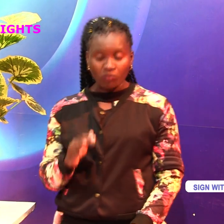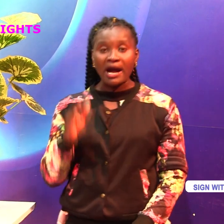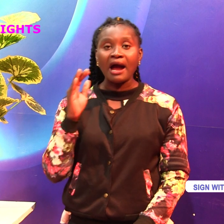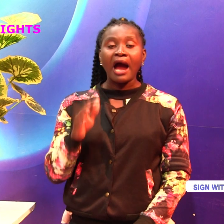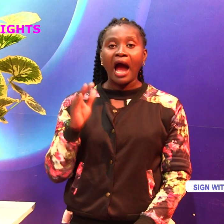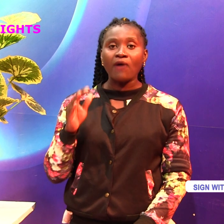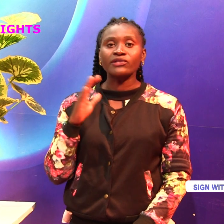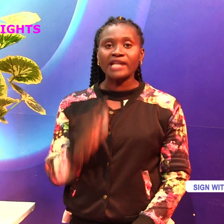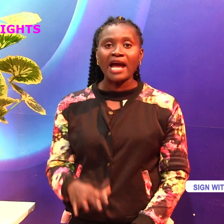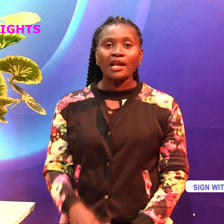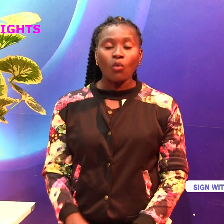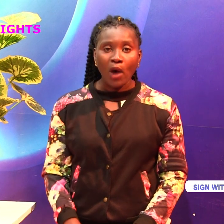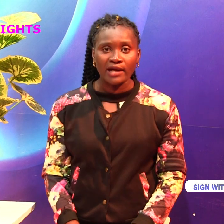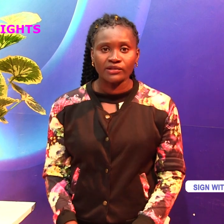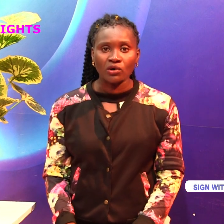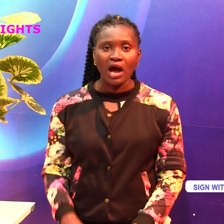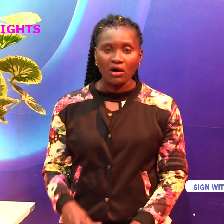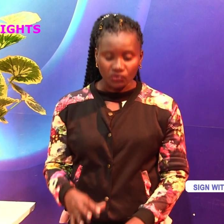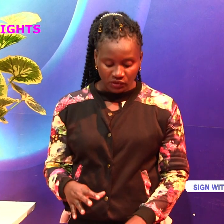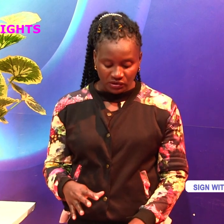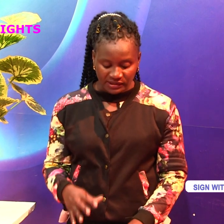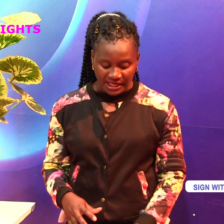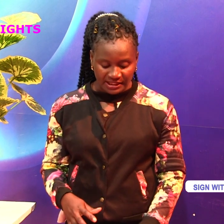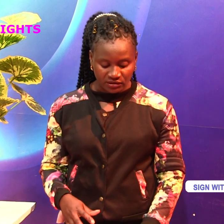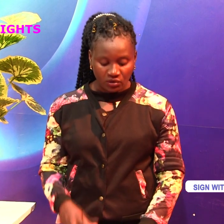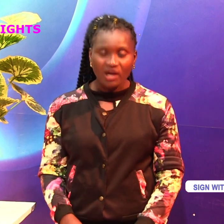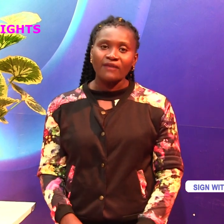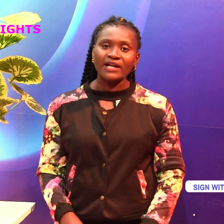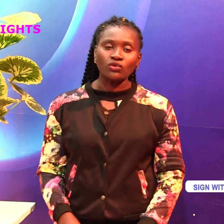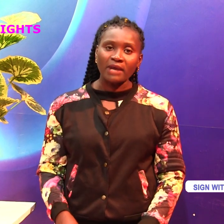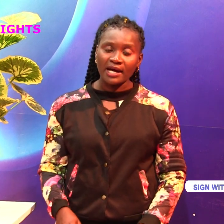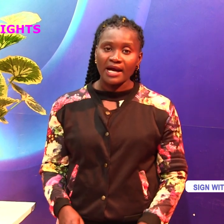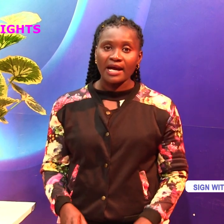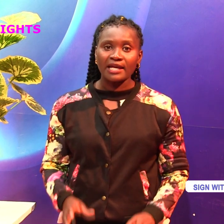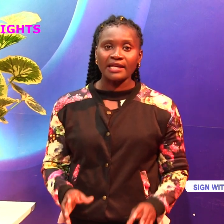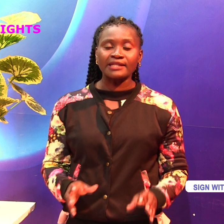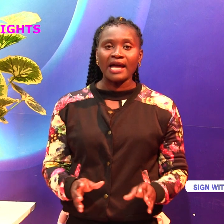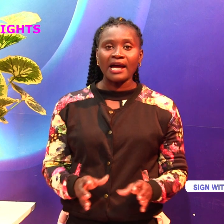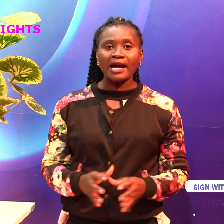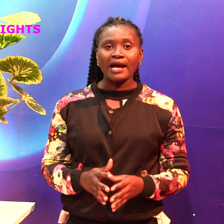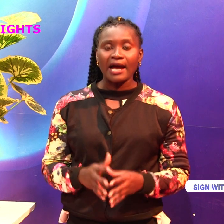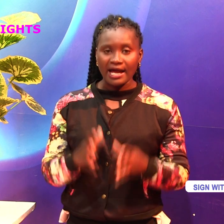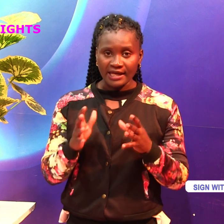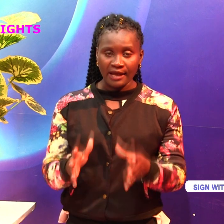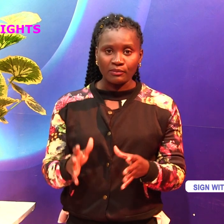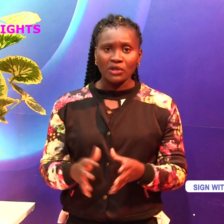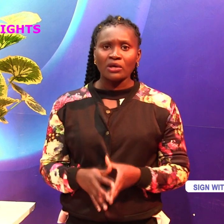Fatuma house girl work. So how do we sign it? So Fatuma, it's a name. And